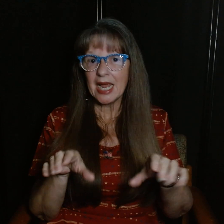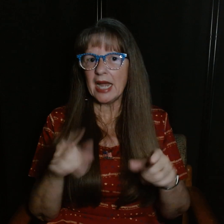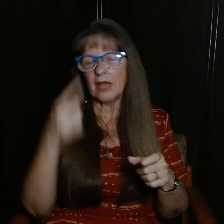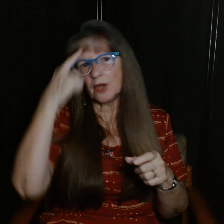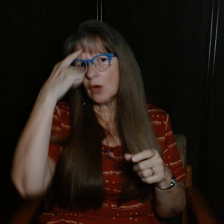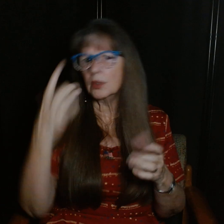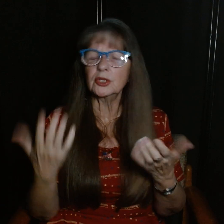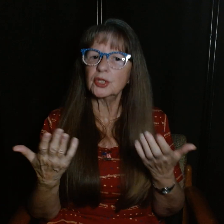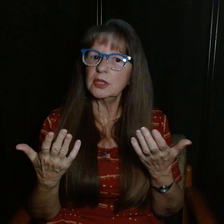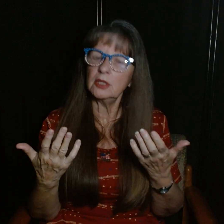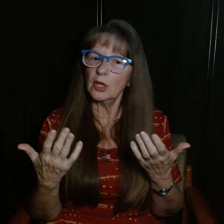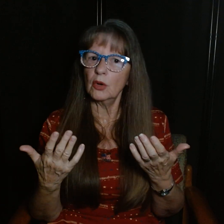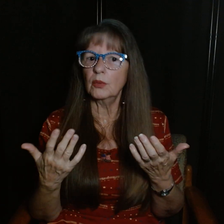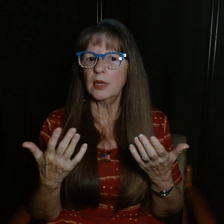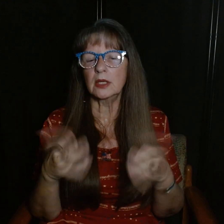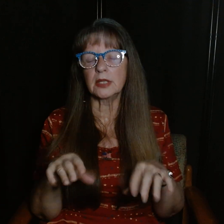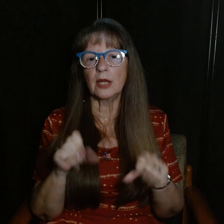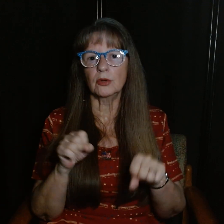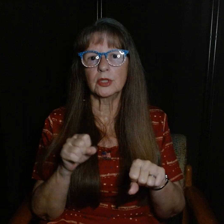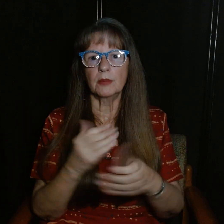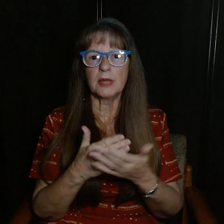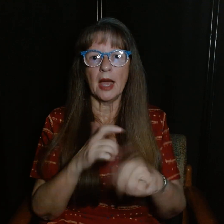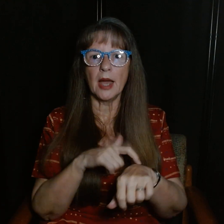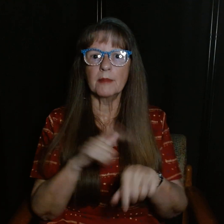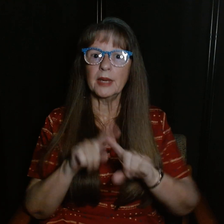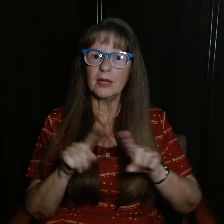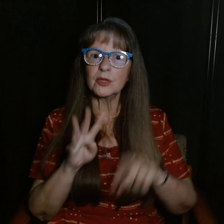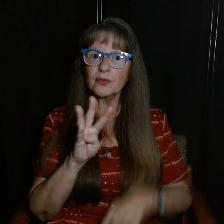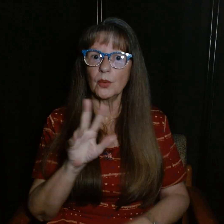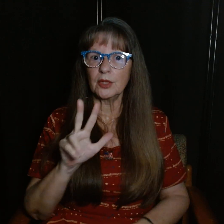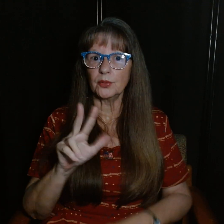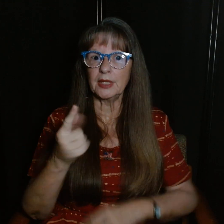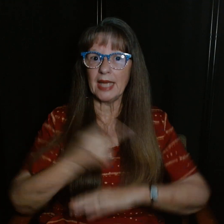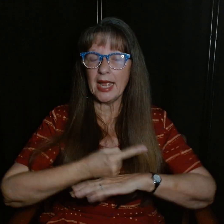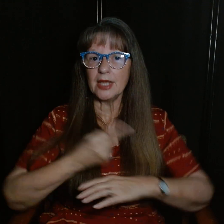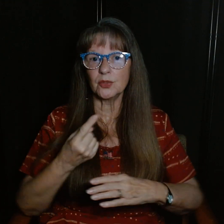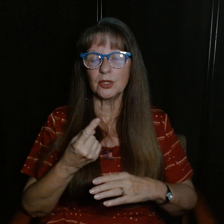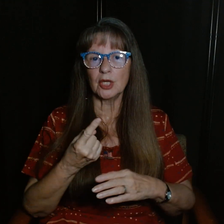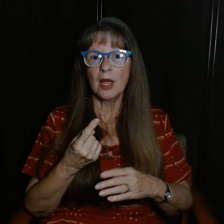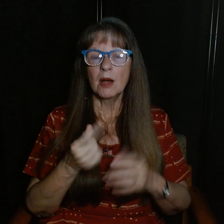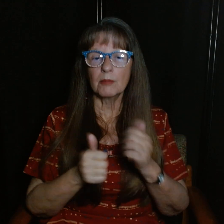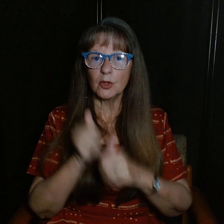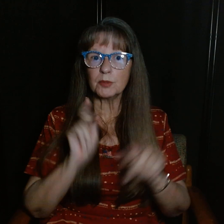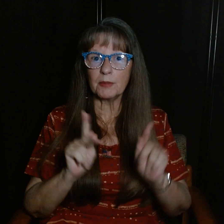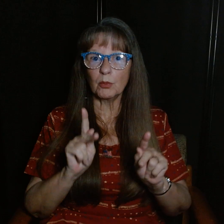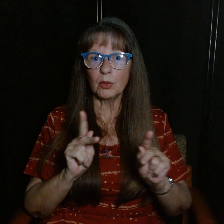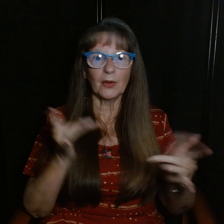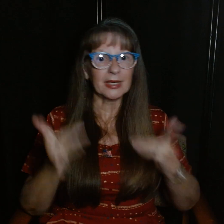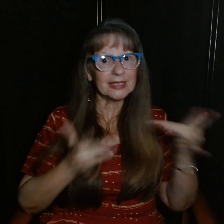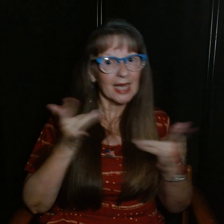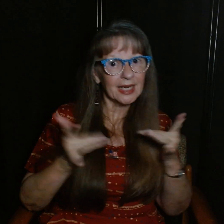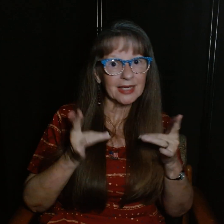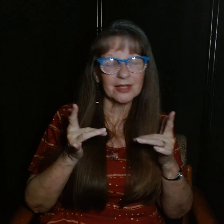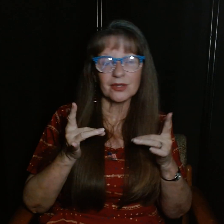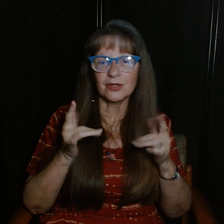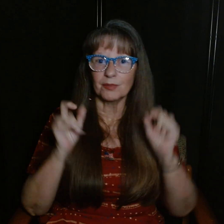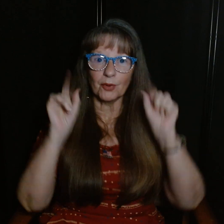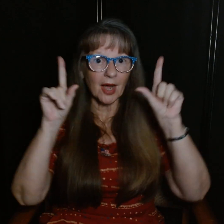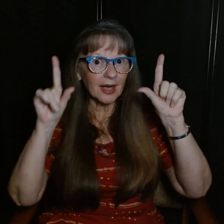I thought, oh, well, it'd take her some time, but it was 43 days, which most people were very excited and surprised